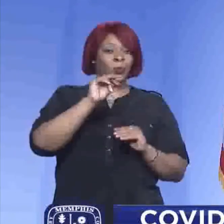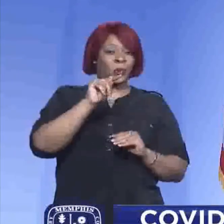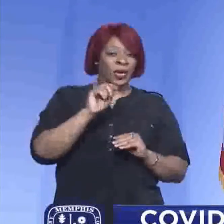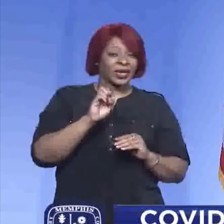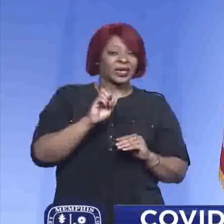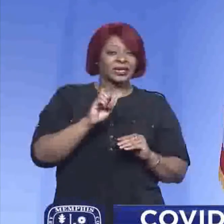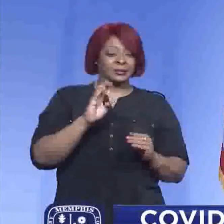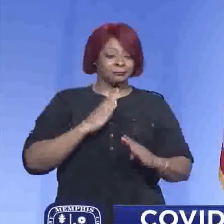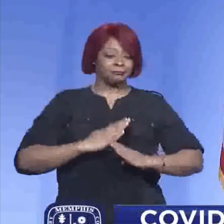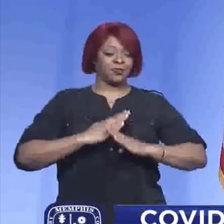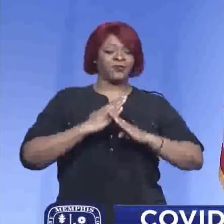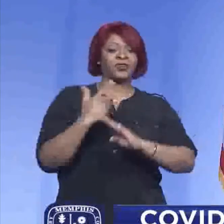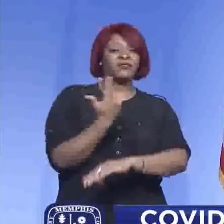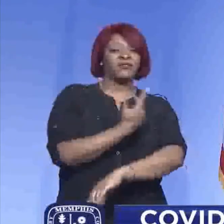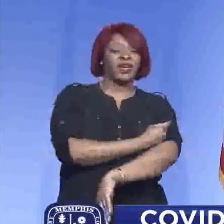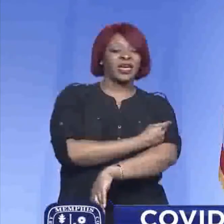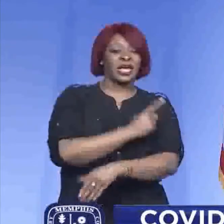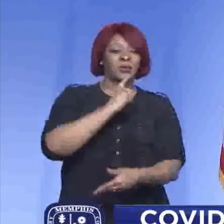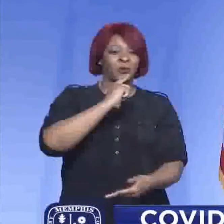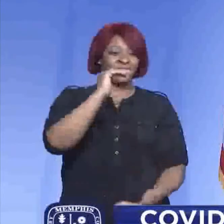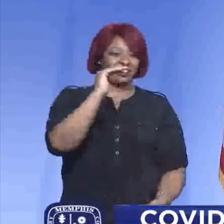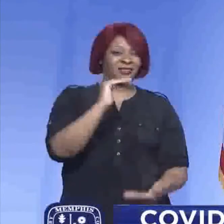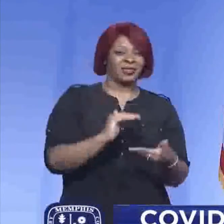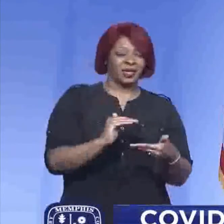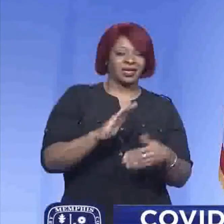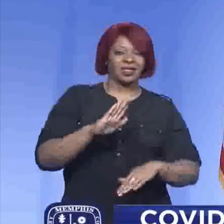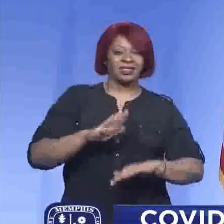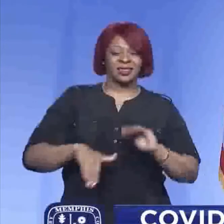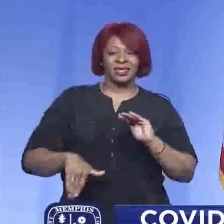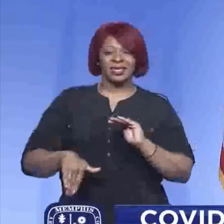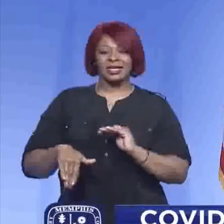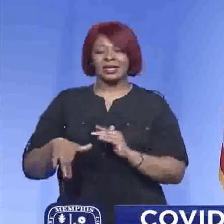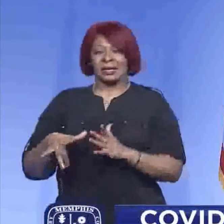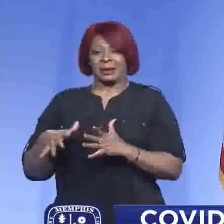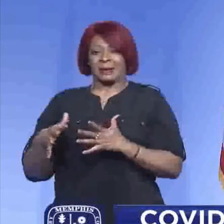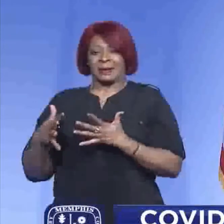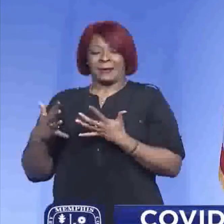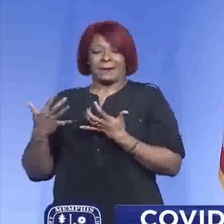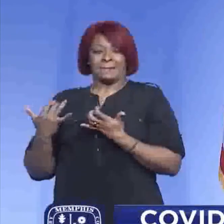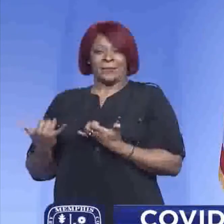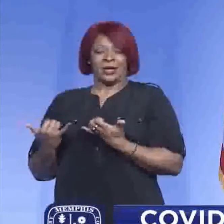the others in terms of moderate